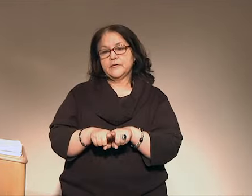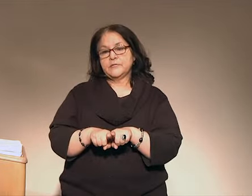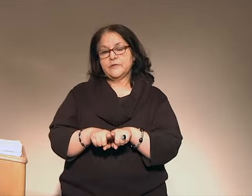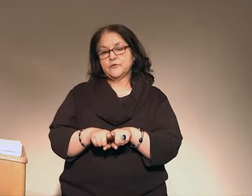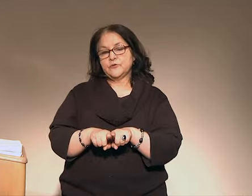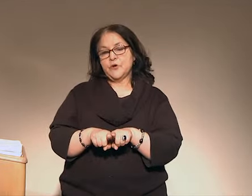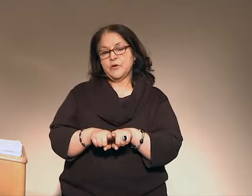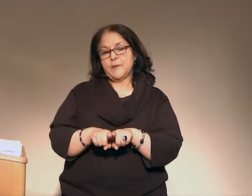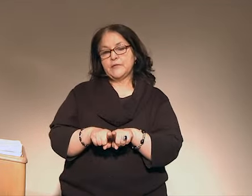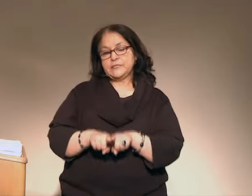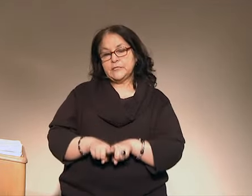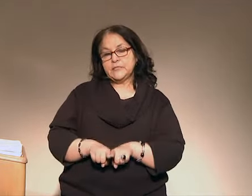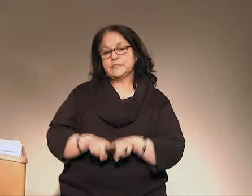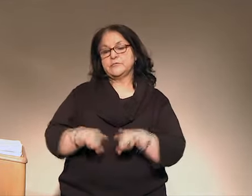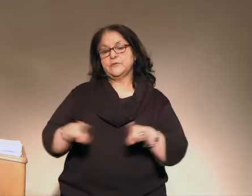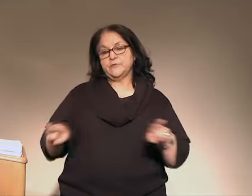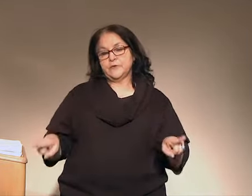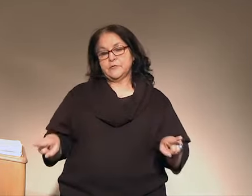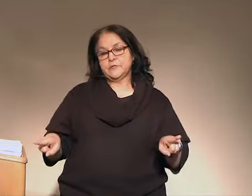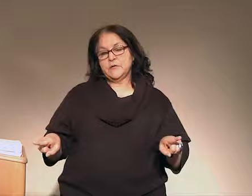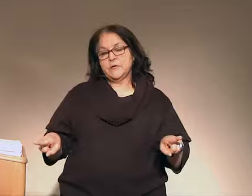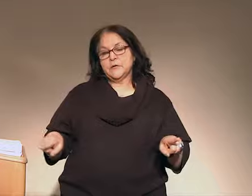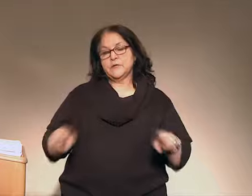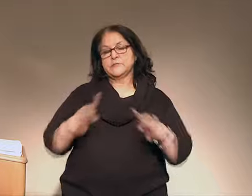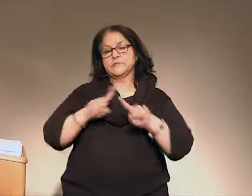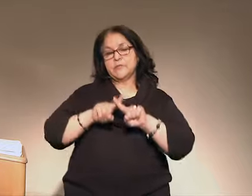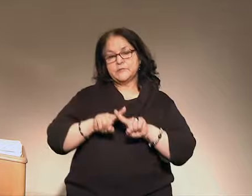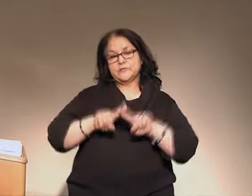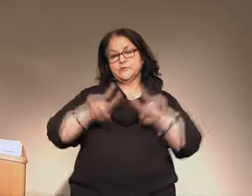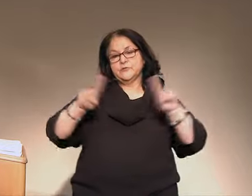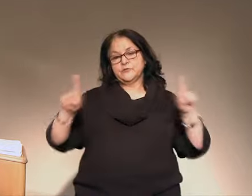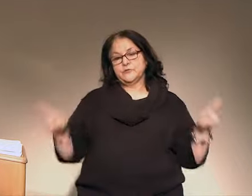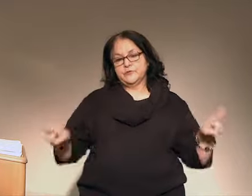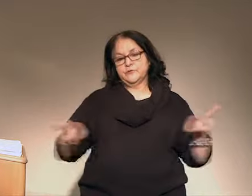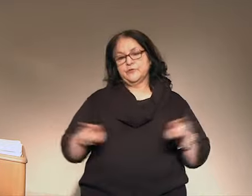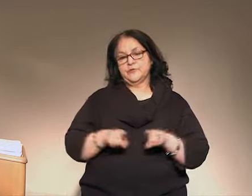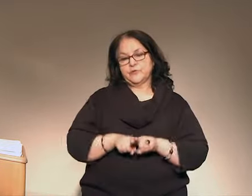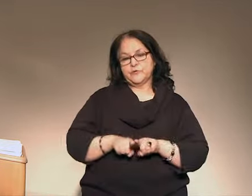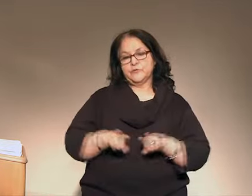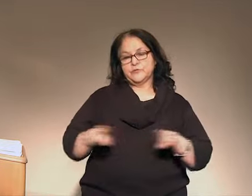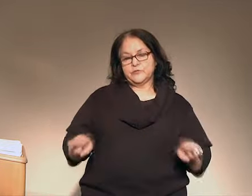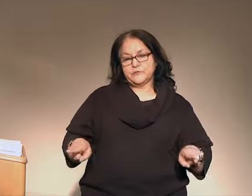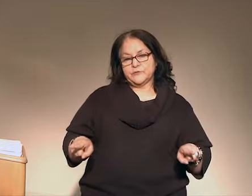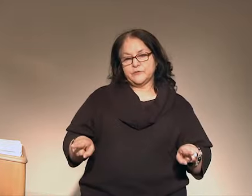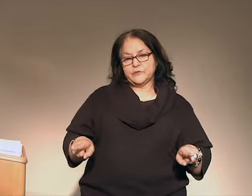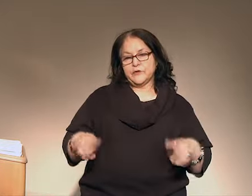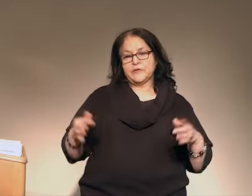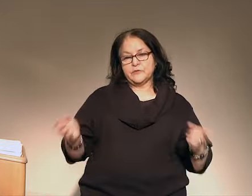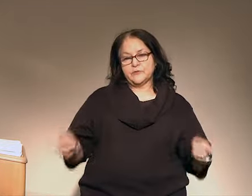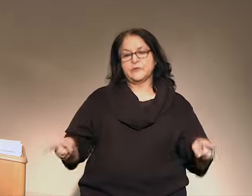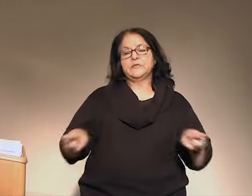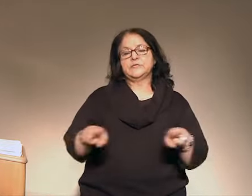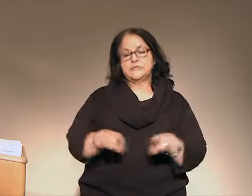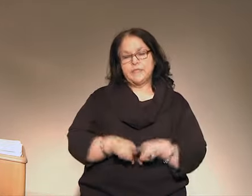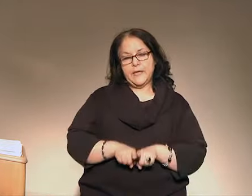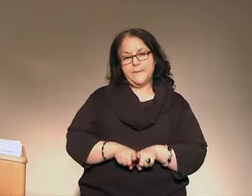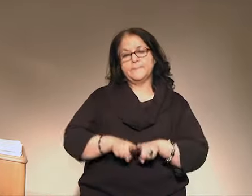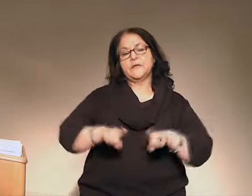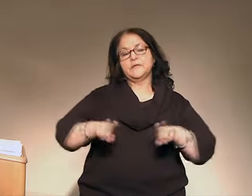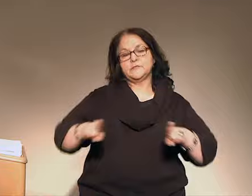sign that they're talking about is different. Sometimes they do this for different, or they do this for different. Now I had learned same,